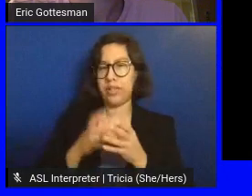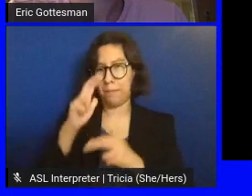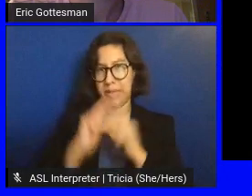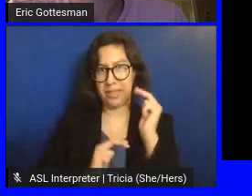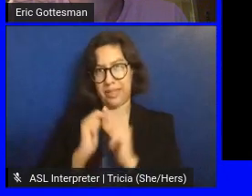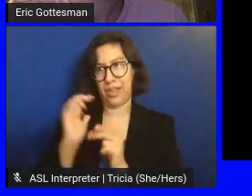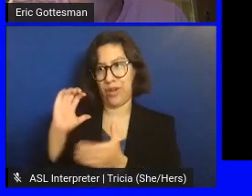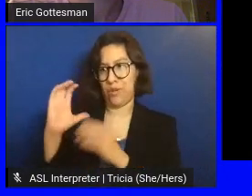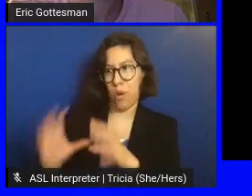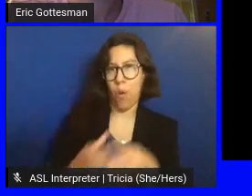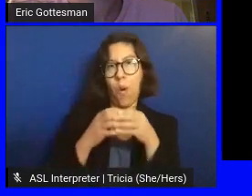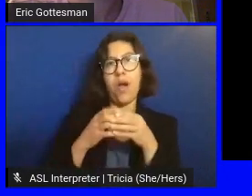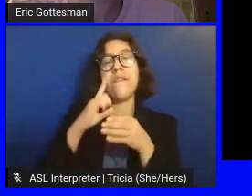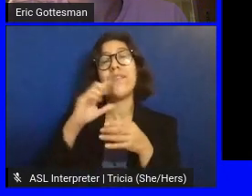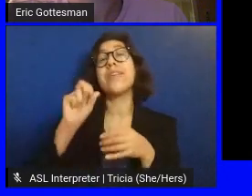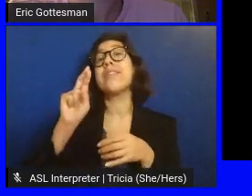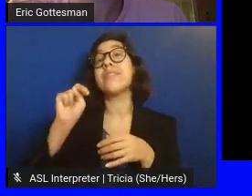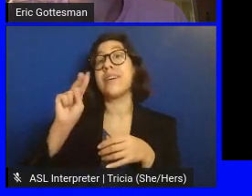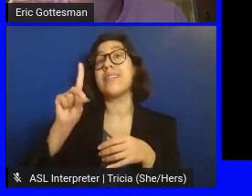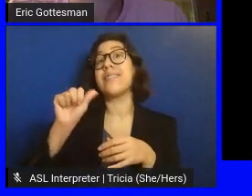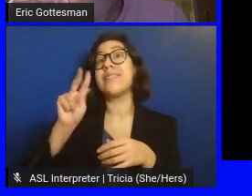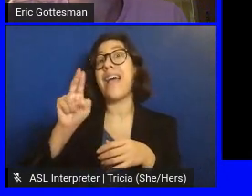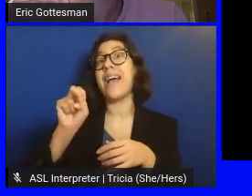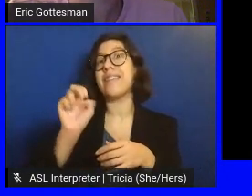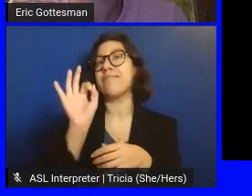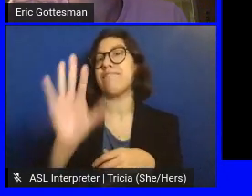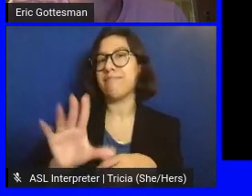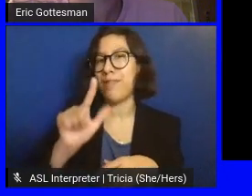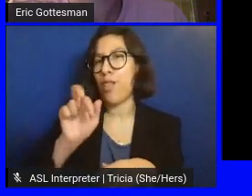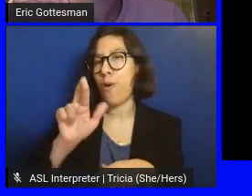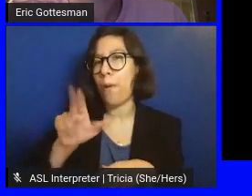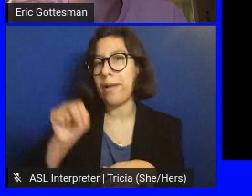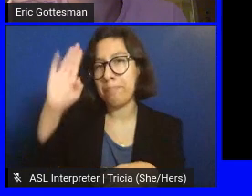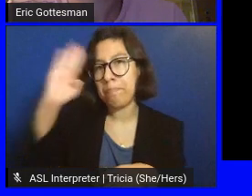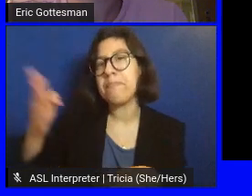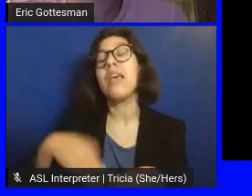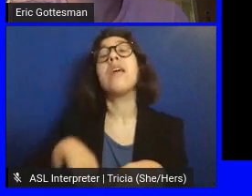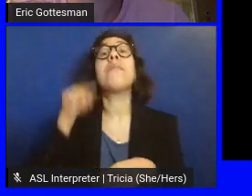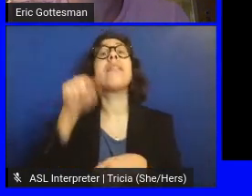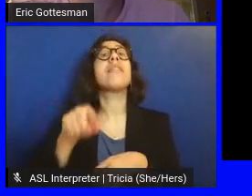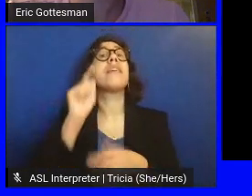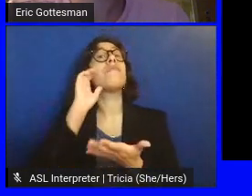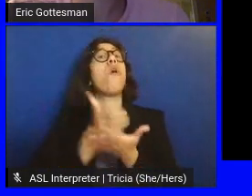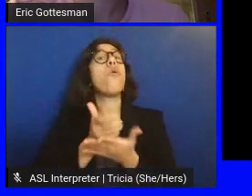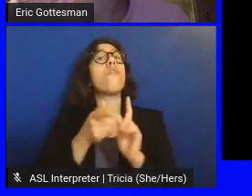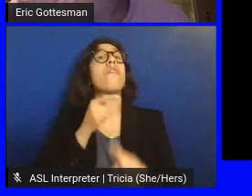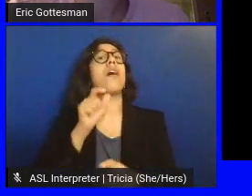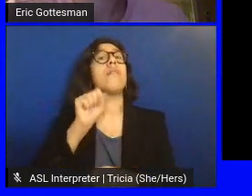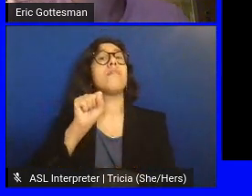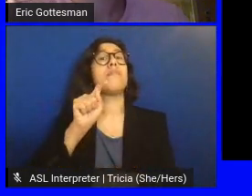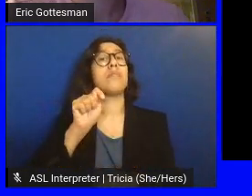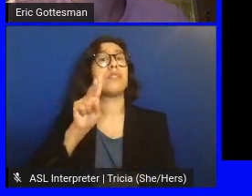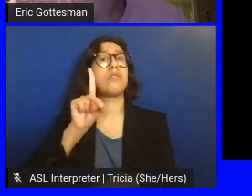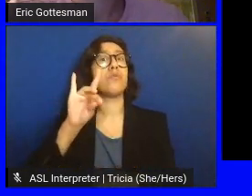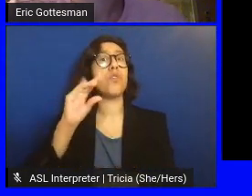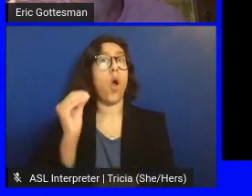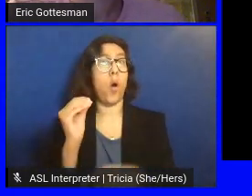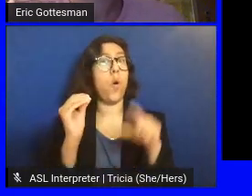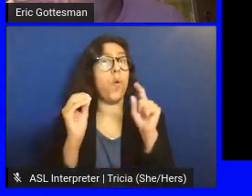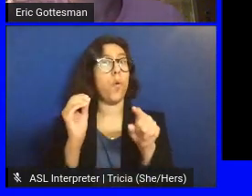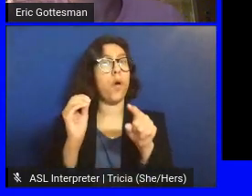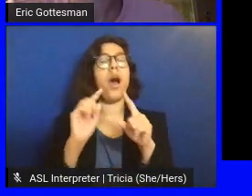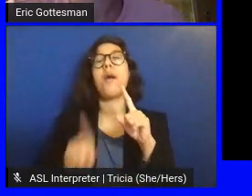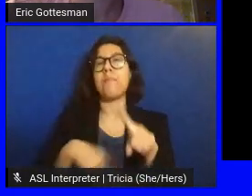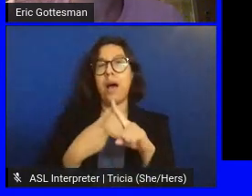So big up, Lauren. But this photo is from the studio when we started talking about the